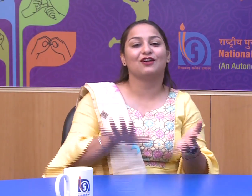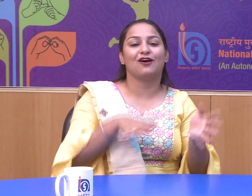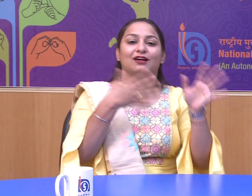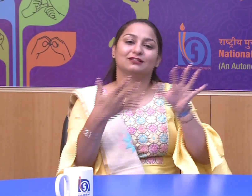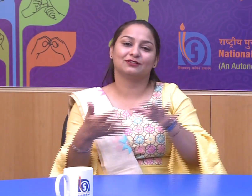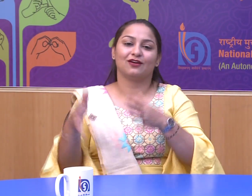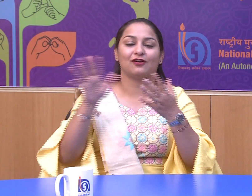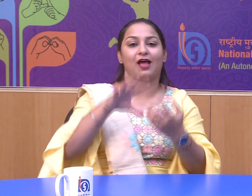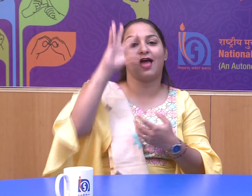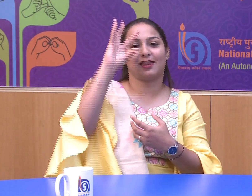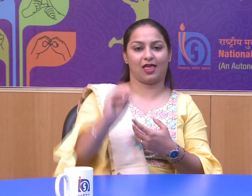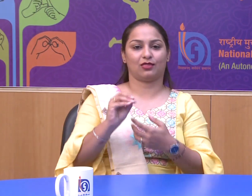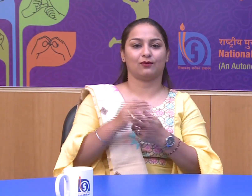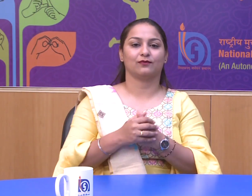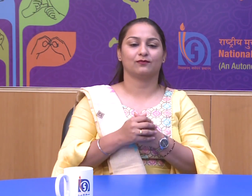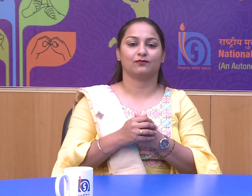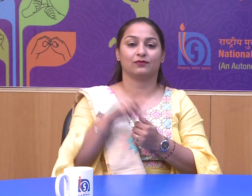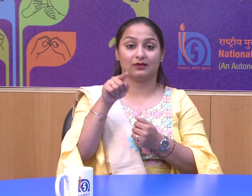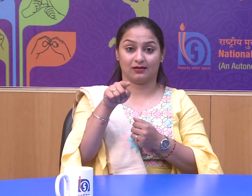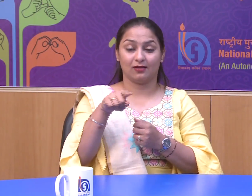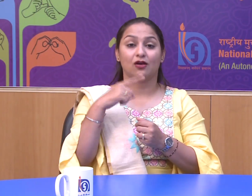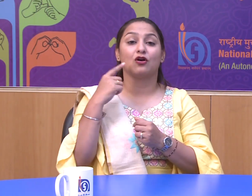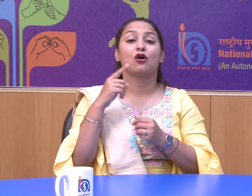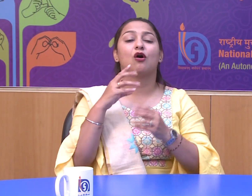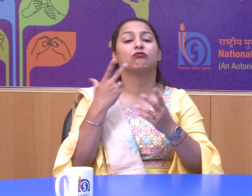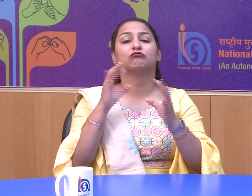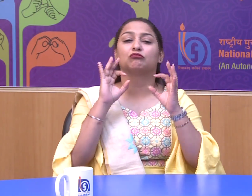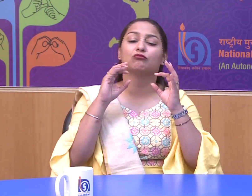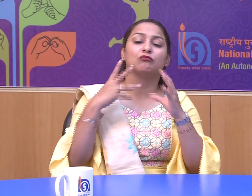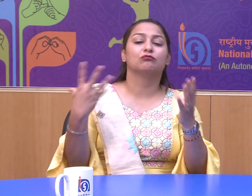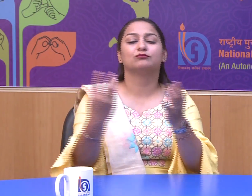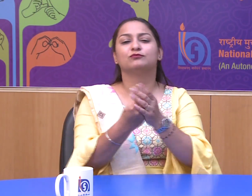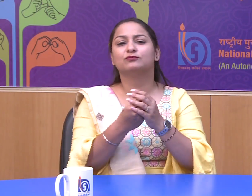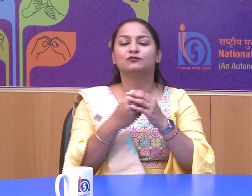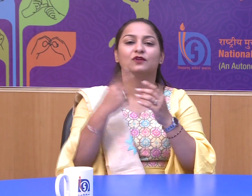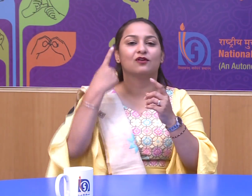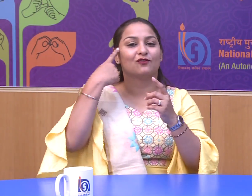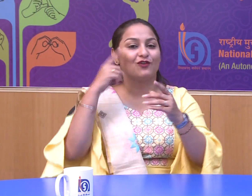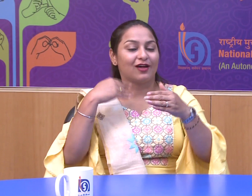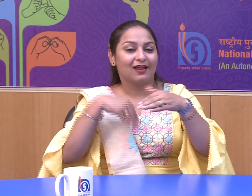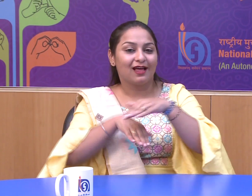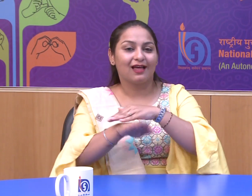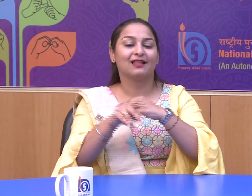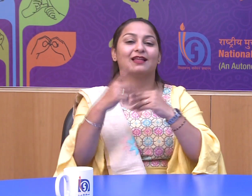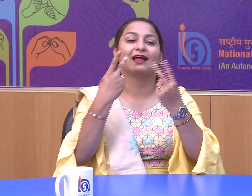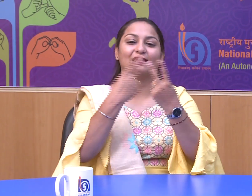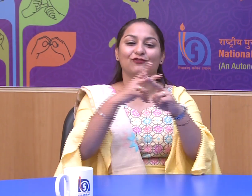into the night. This was a common sight in almost all the villages in